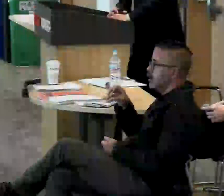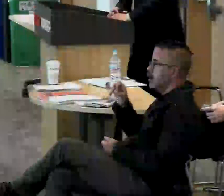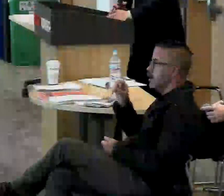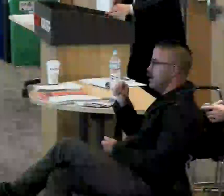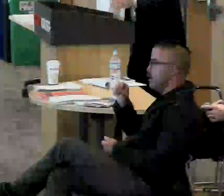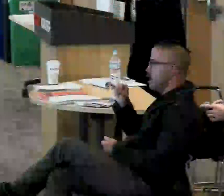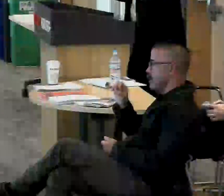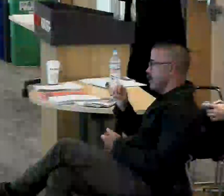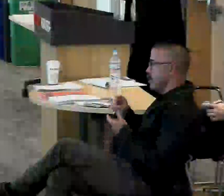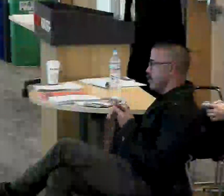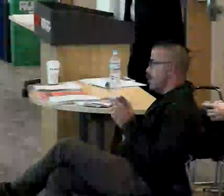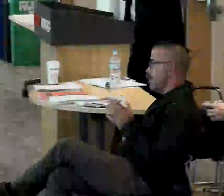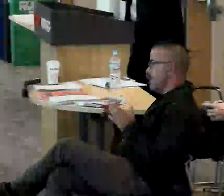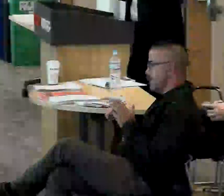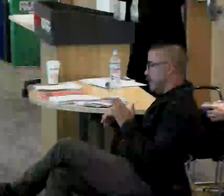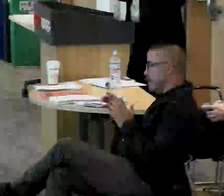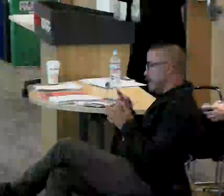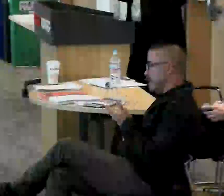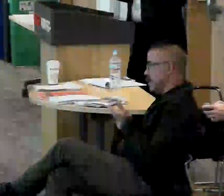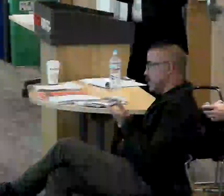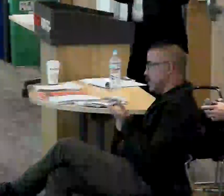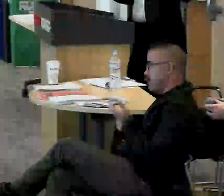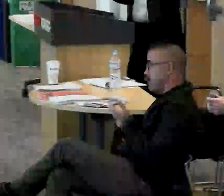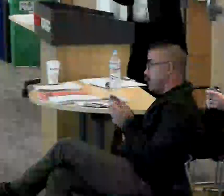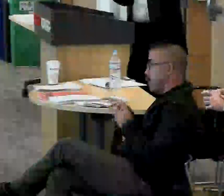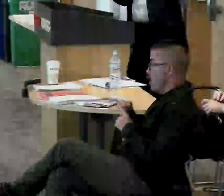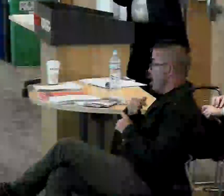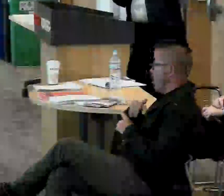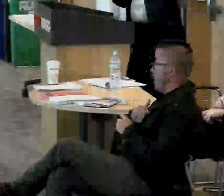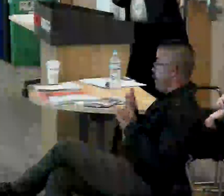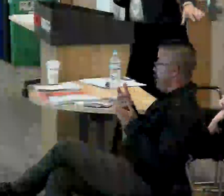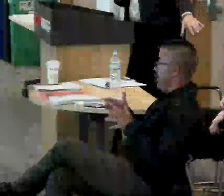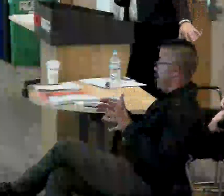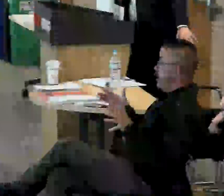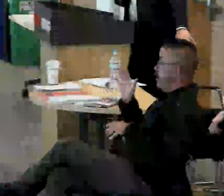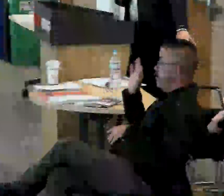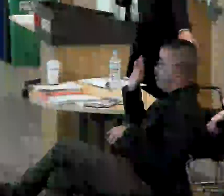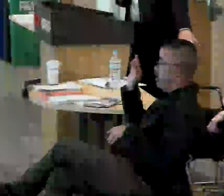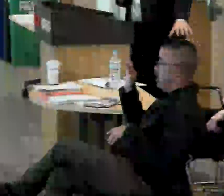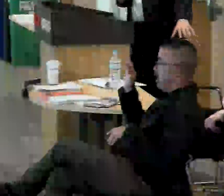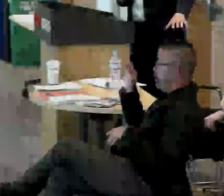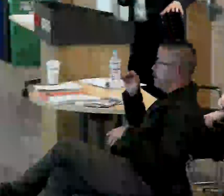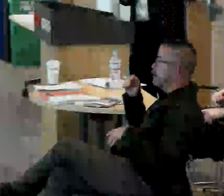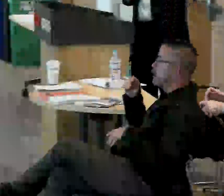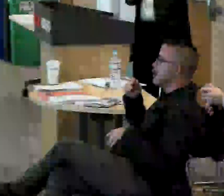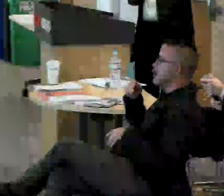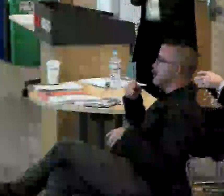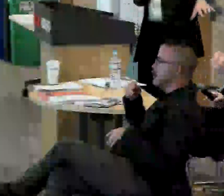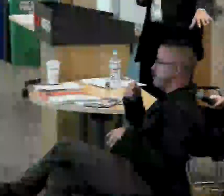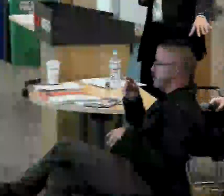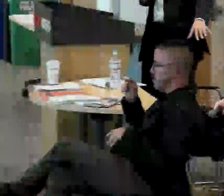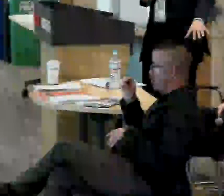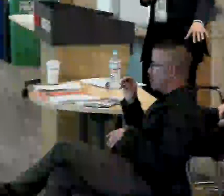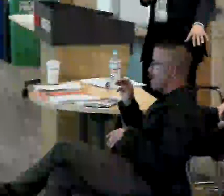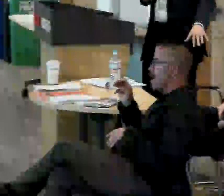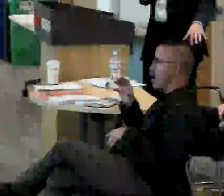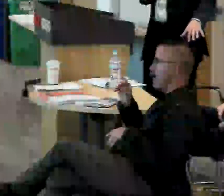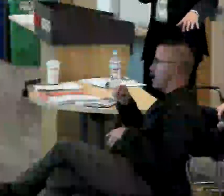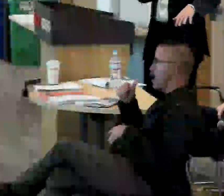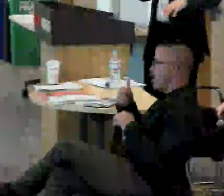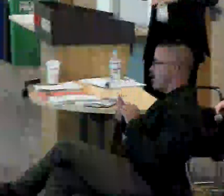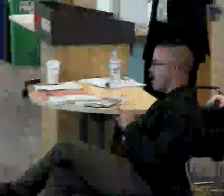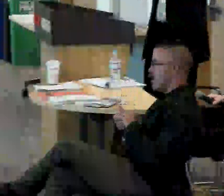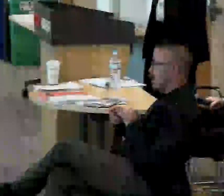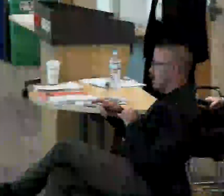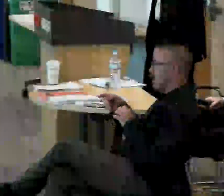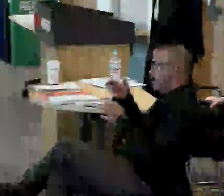And then after we do that, we really hope that as deep and knowledgeable as I know Tom and all the other partners are,